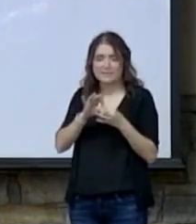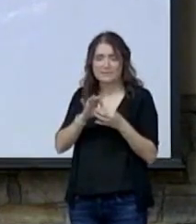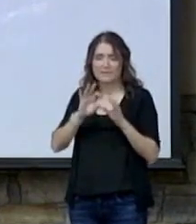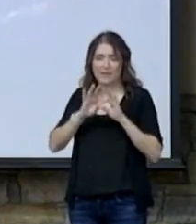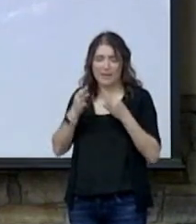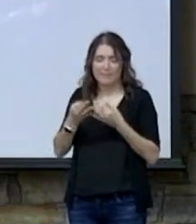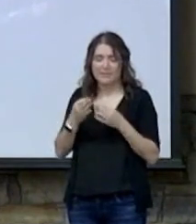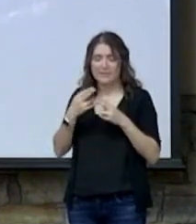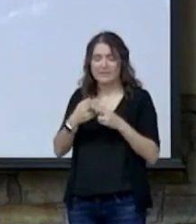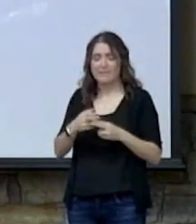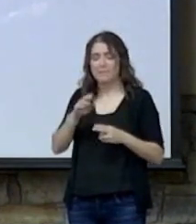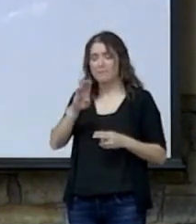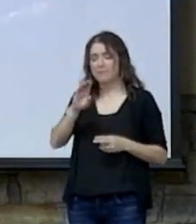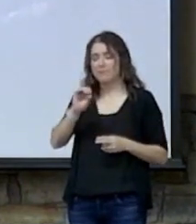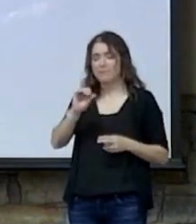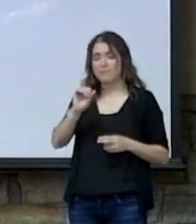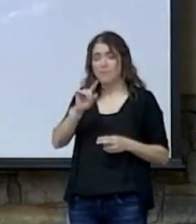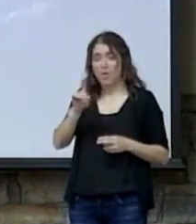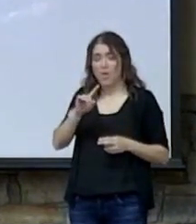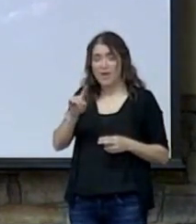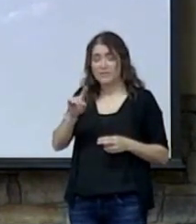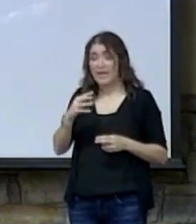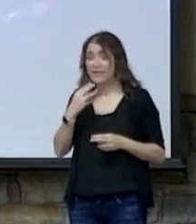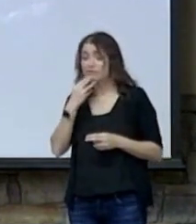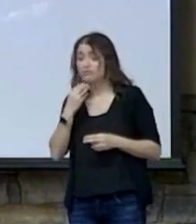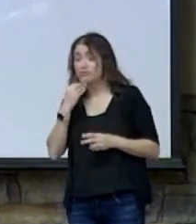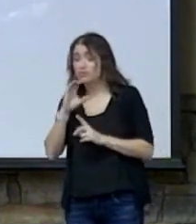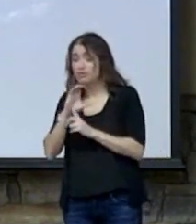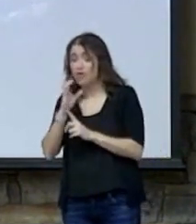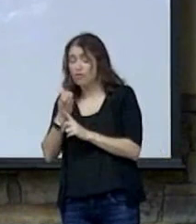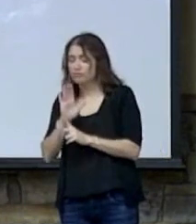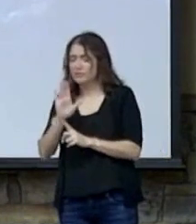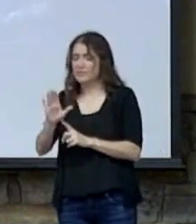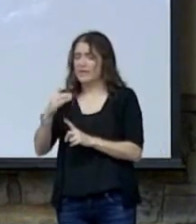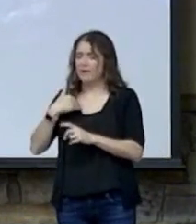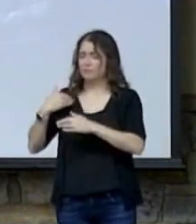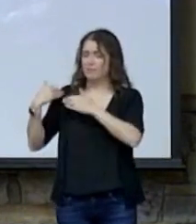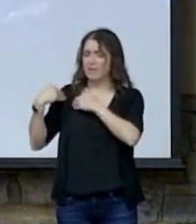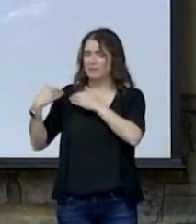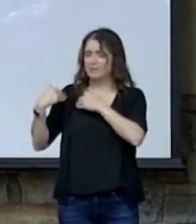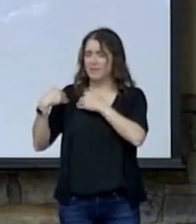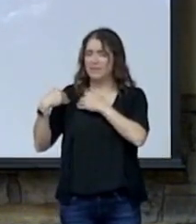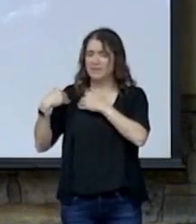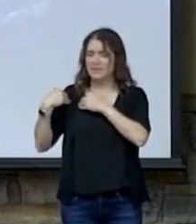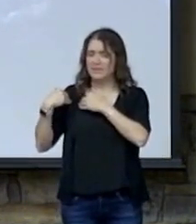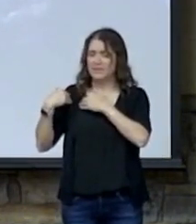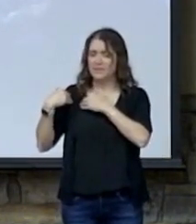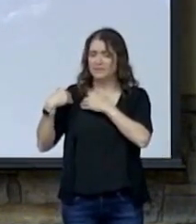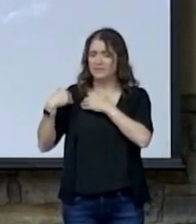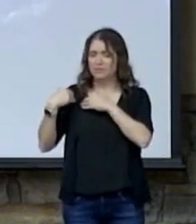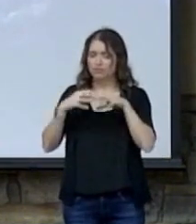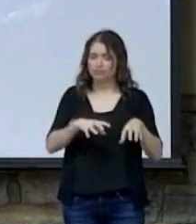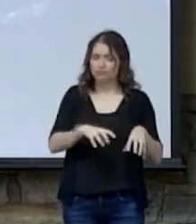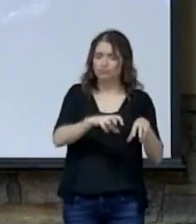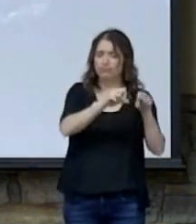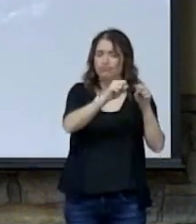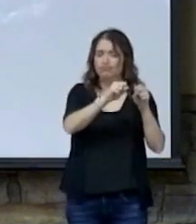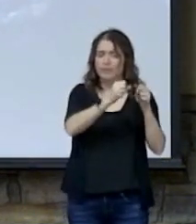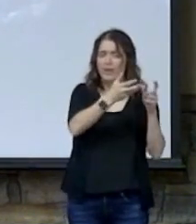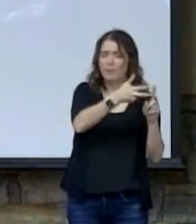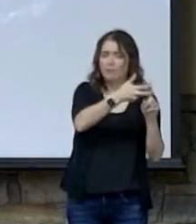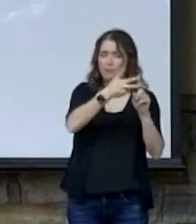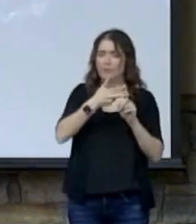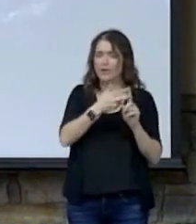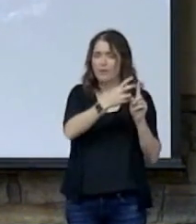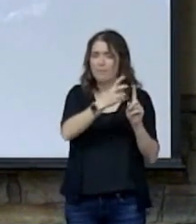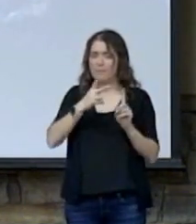Boaz. And in Jewish culture, he had a responsibility, in essence, to redeem her, to bring her back so that she